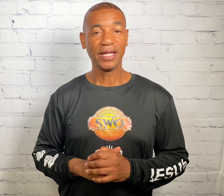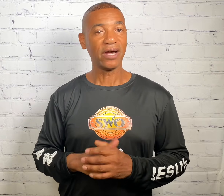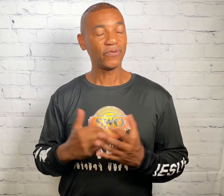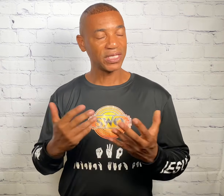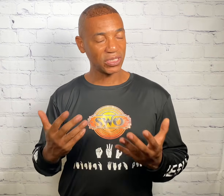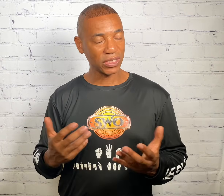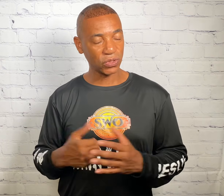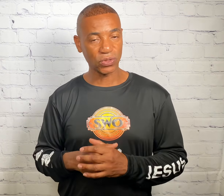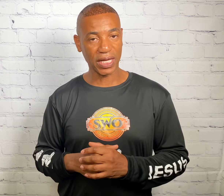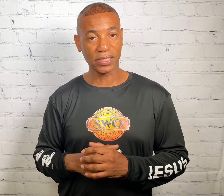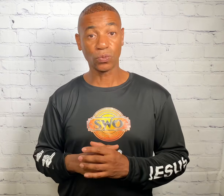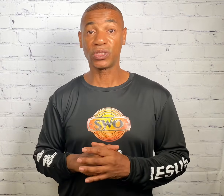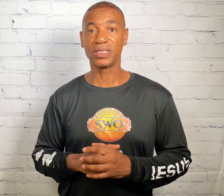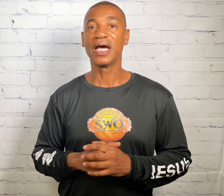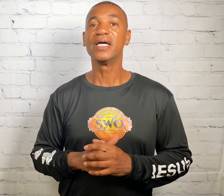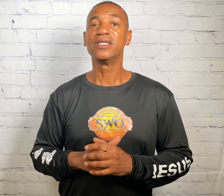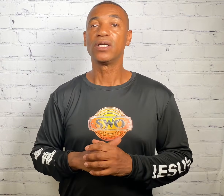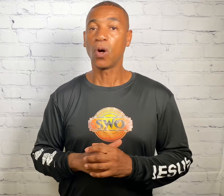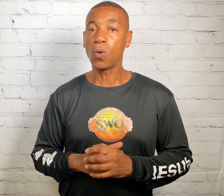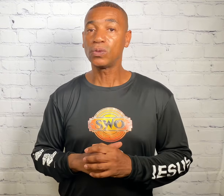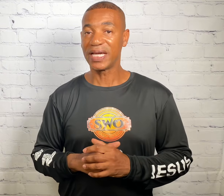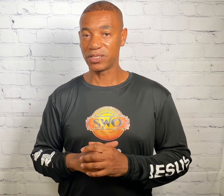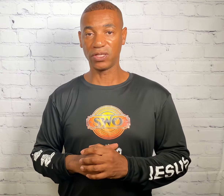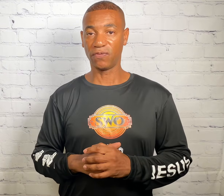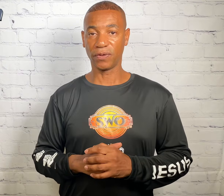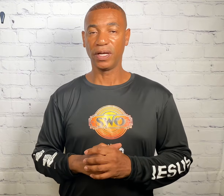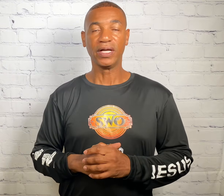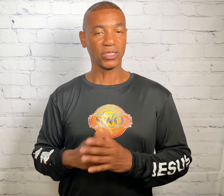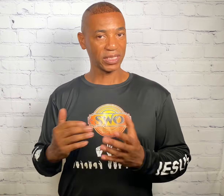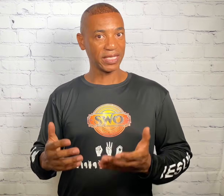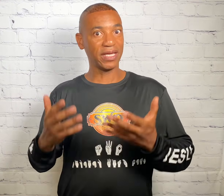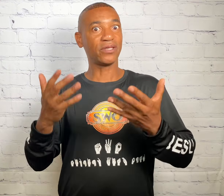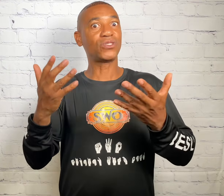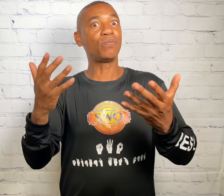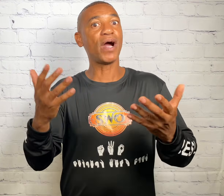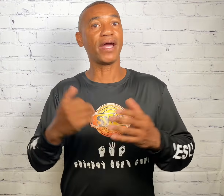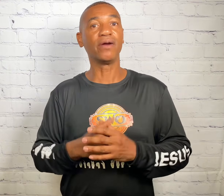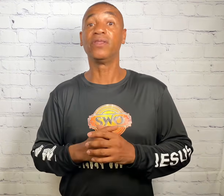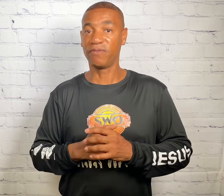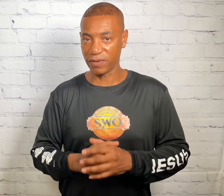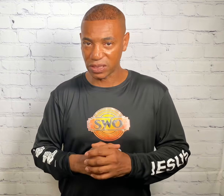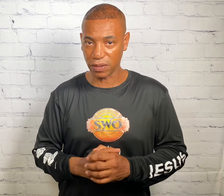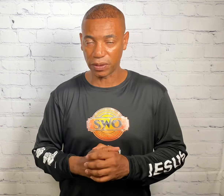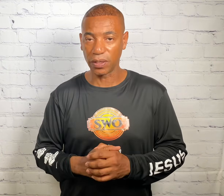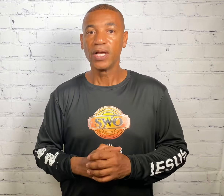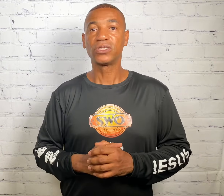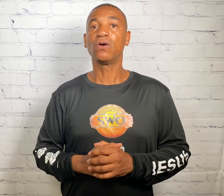Now for these next 2 signs, which is gold and silver, just like the other 2 prior, they're very similar. So